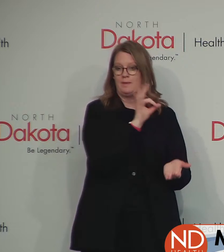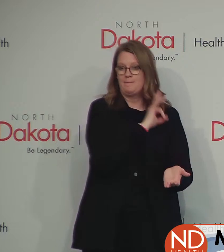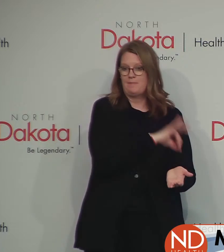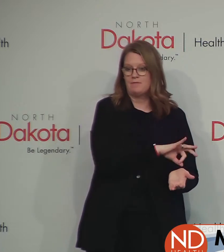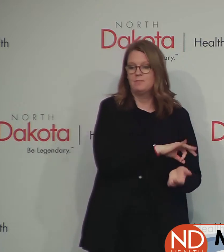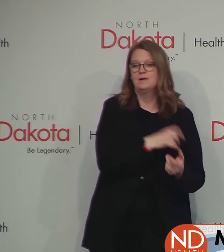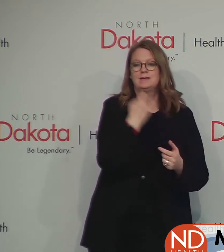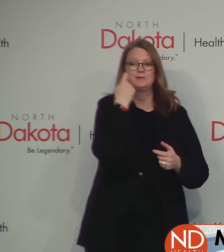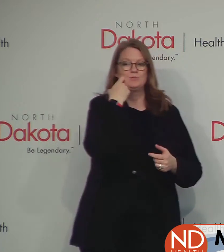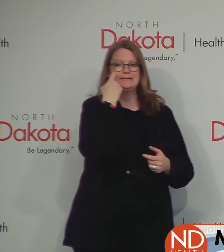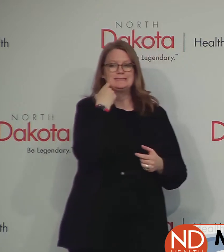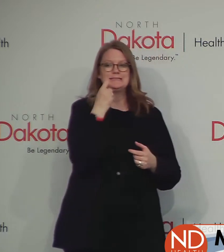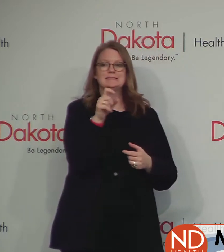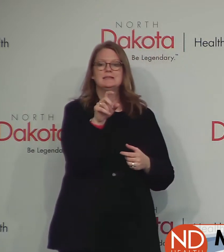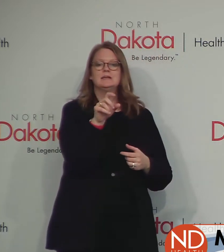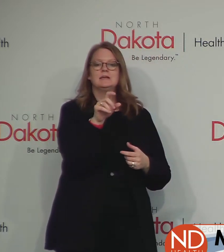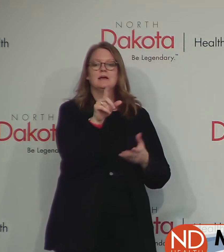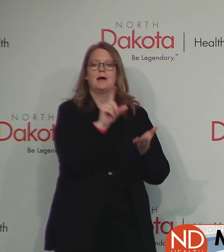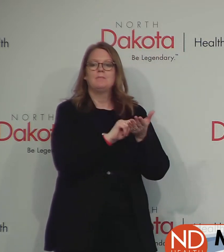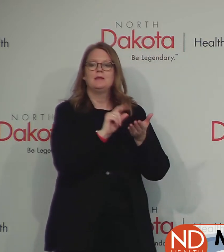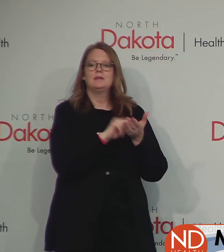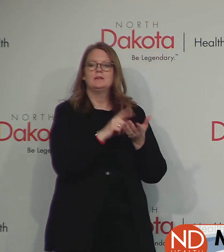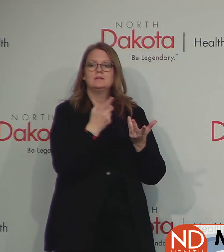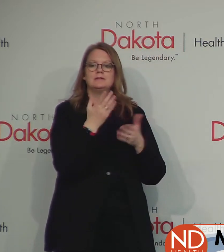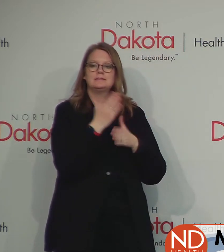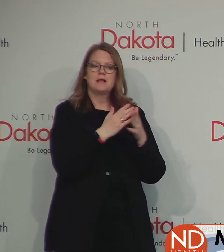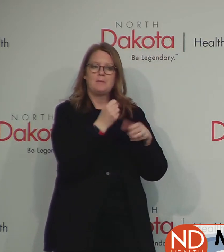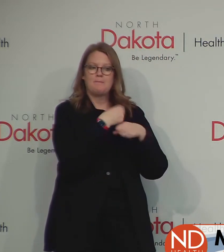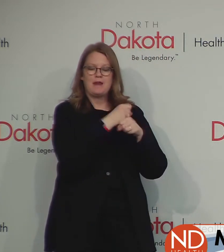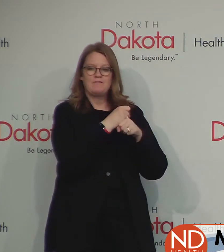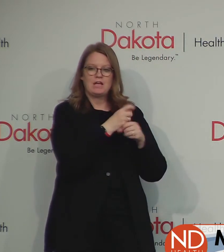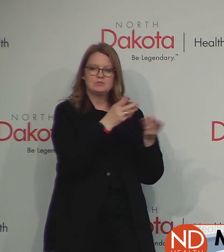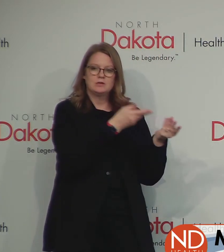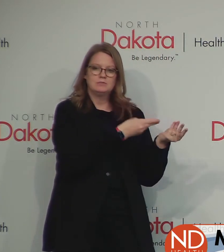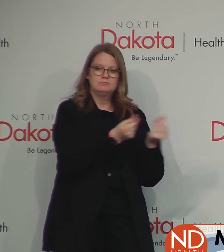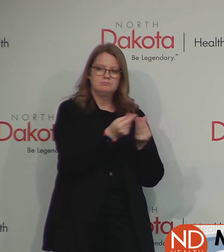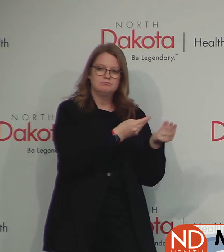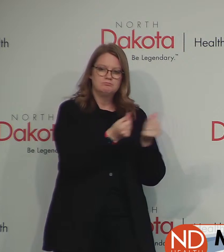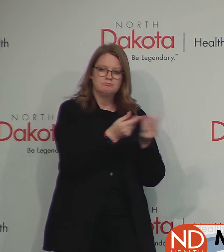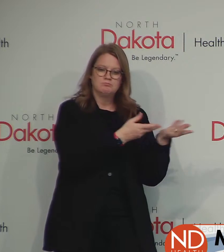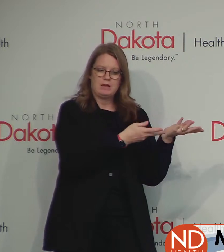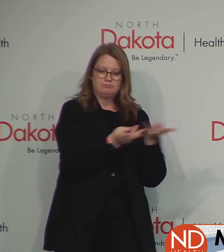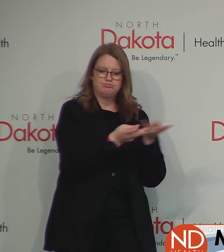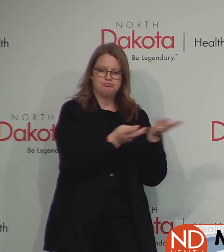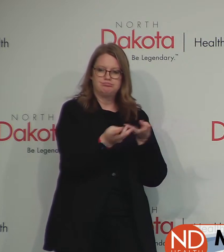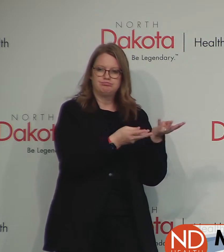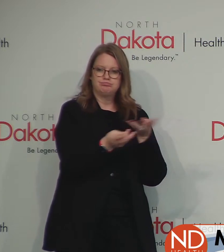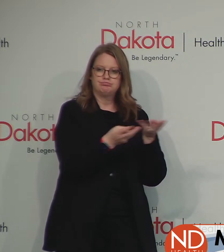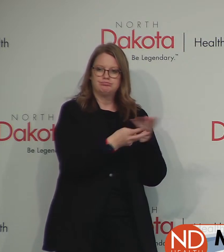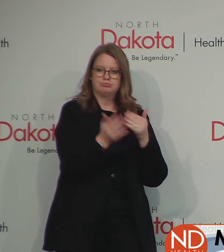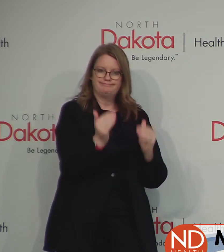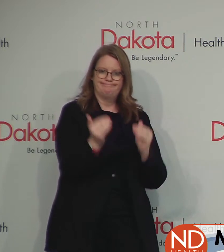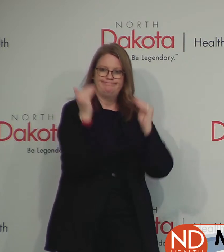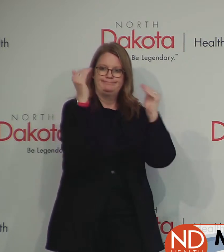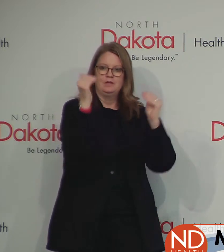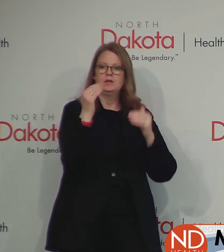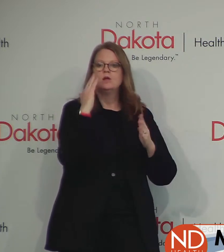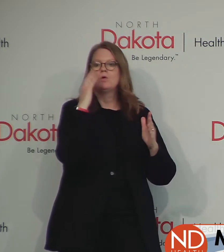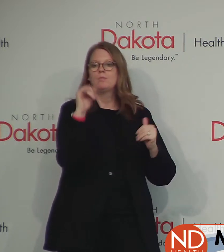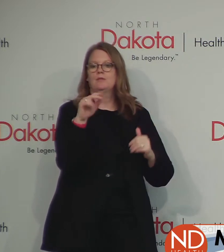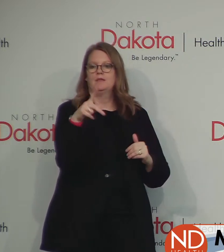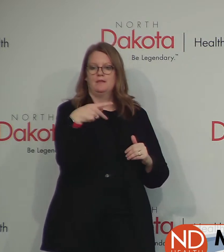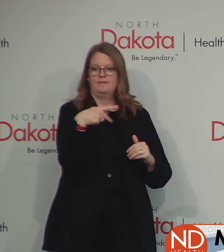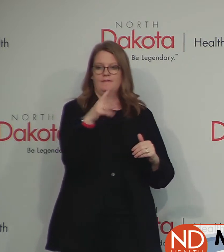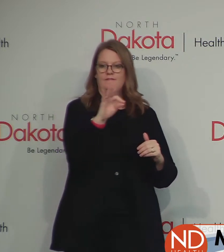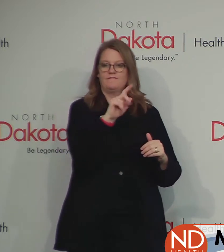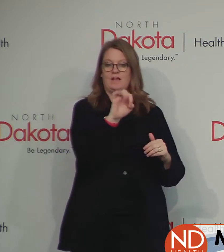see recent media reports that they found some manufacturing efficiencies and will be ramping up manufacturing, so hopefully Pfizer will be able to